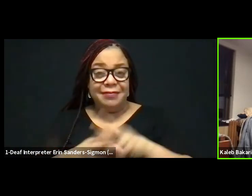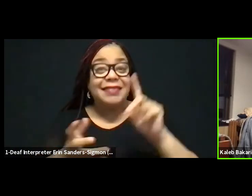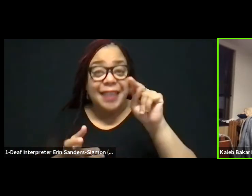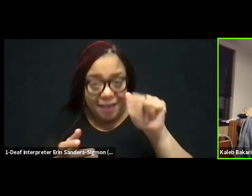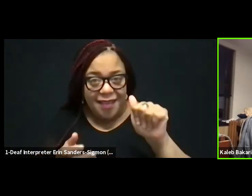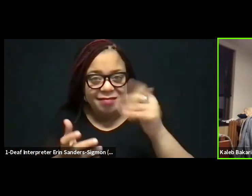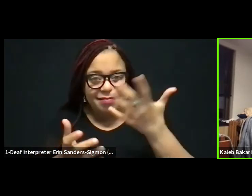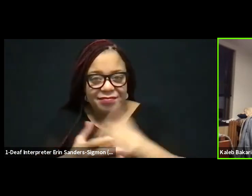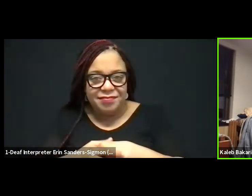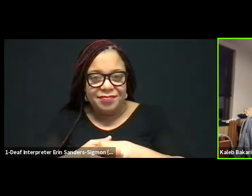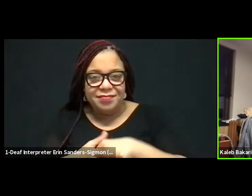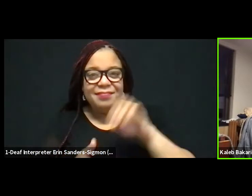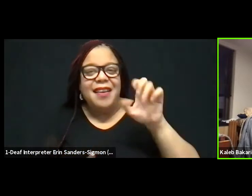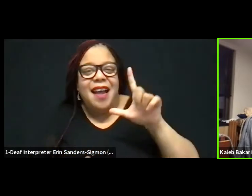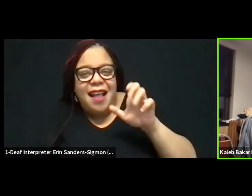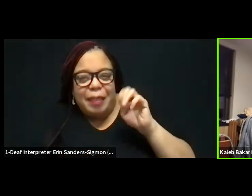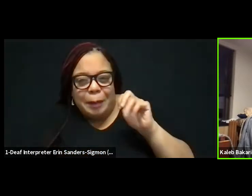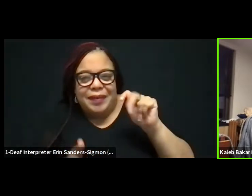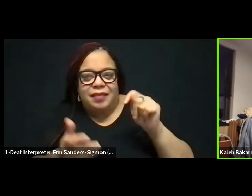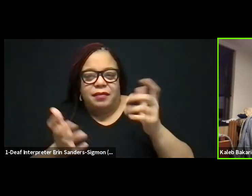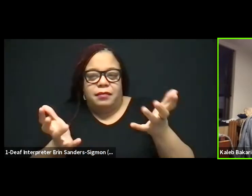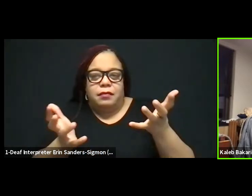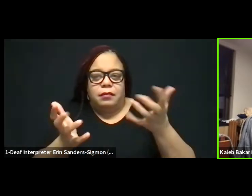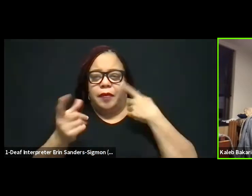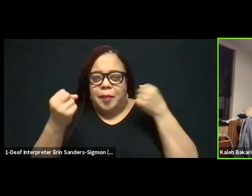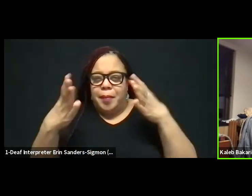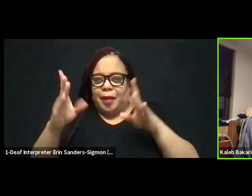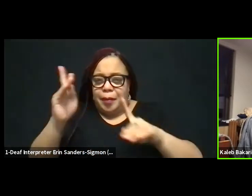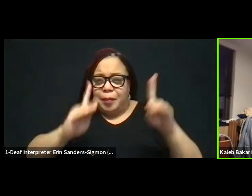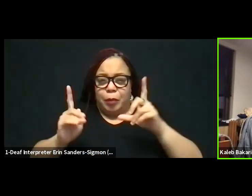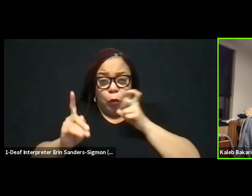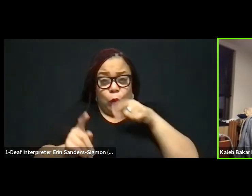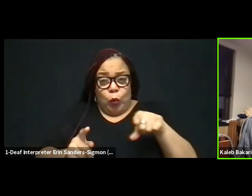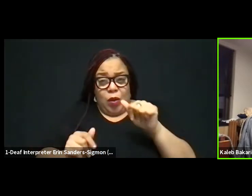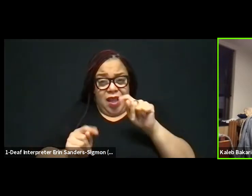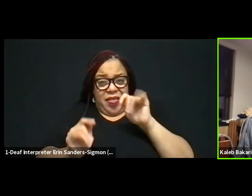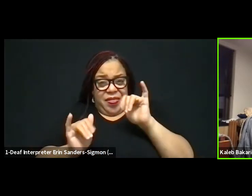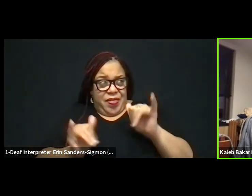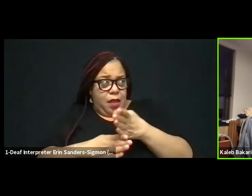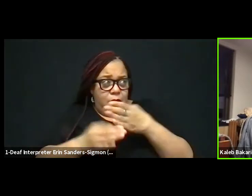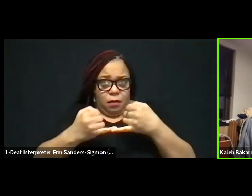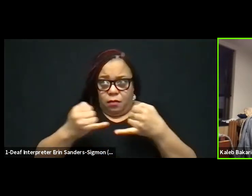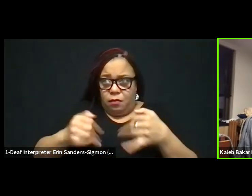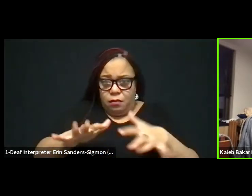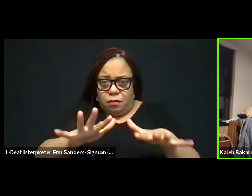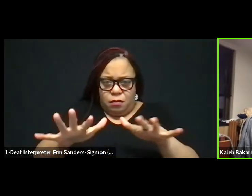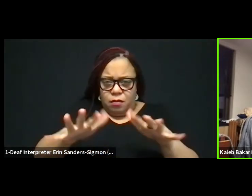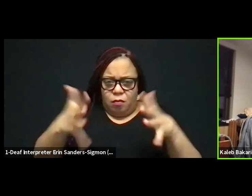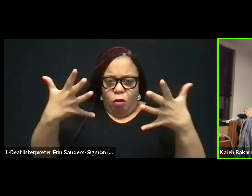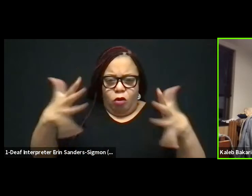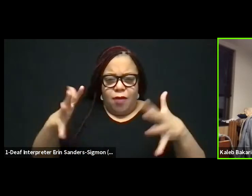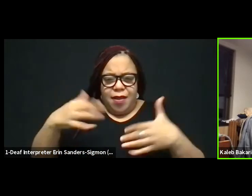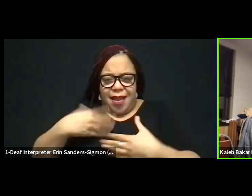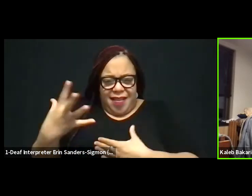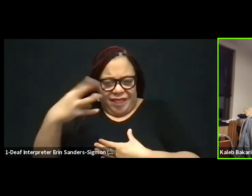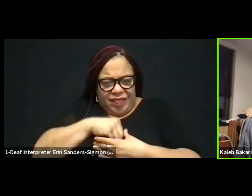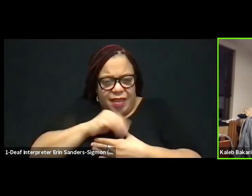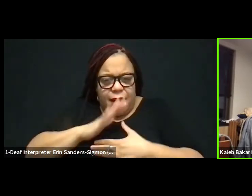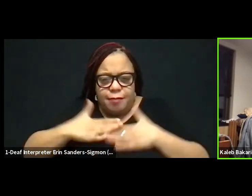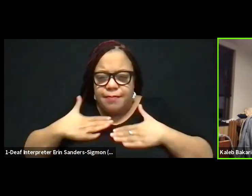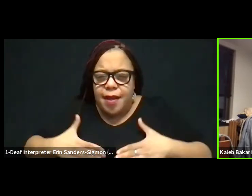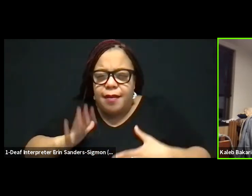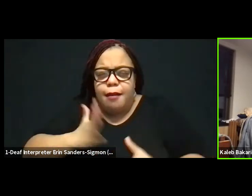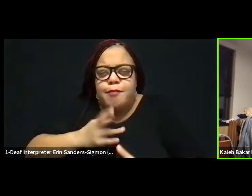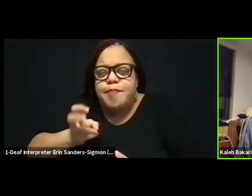within our bodies and our bones. And it just takes us being committed to that work to